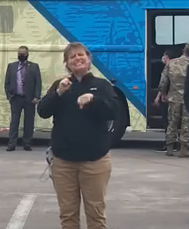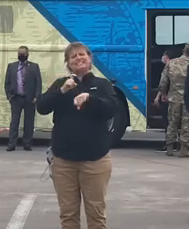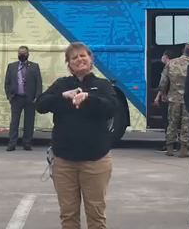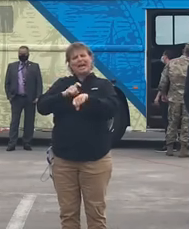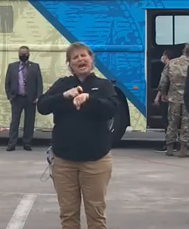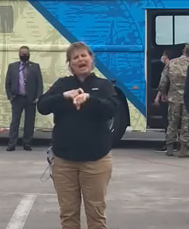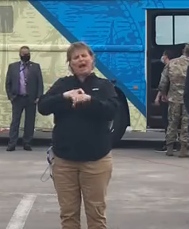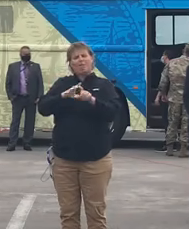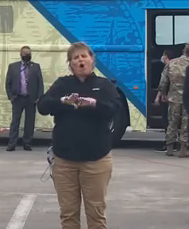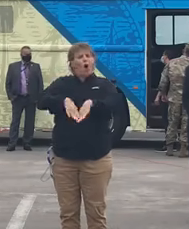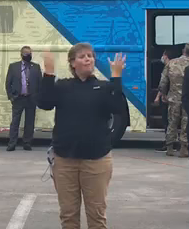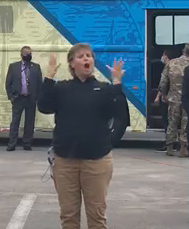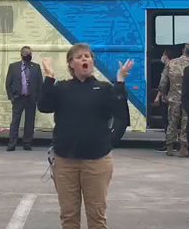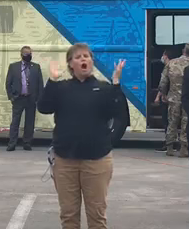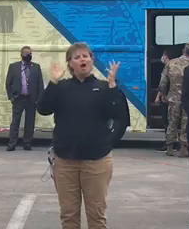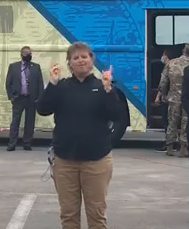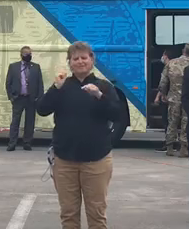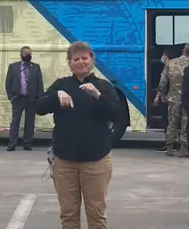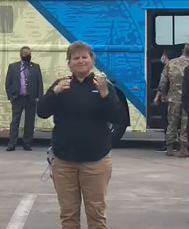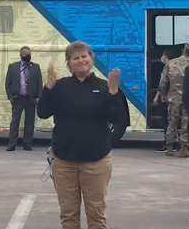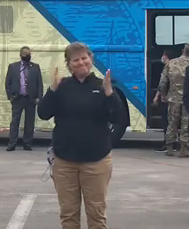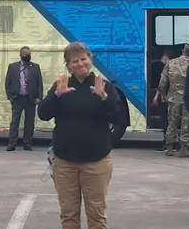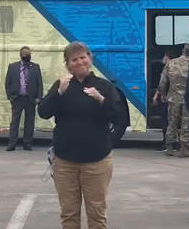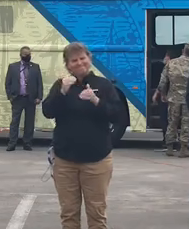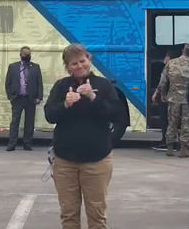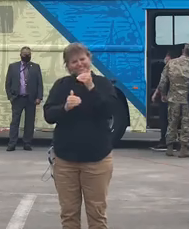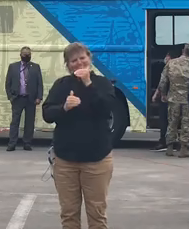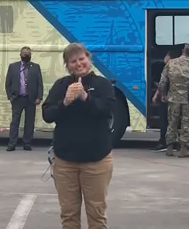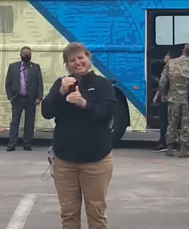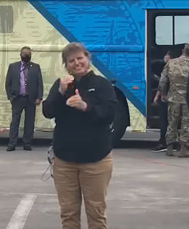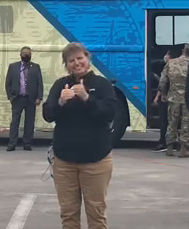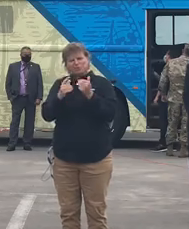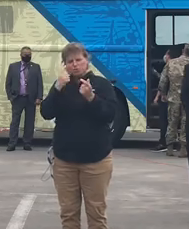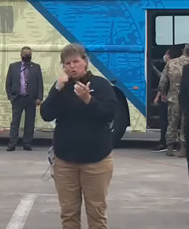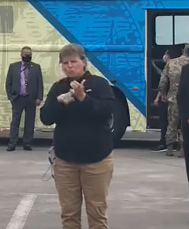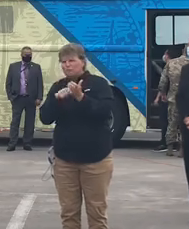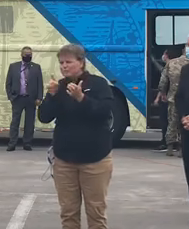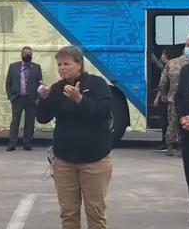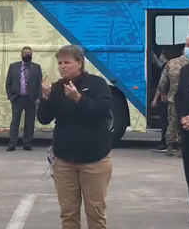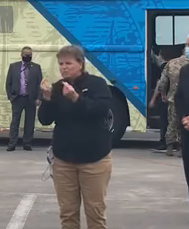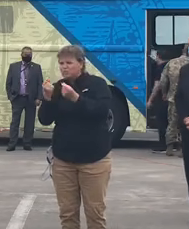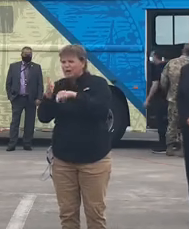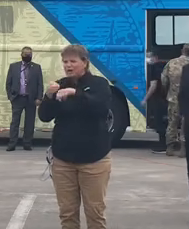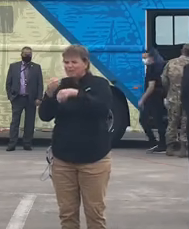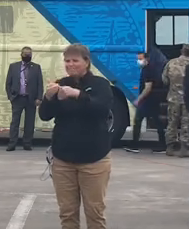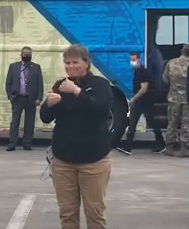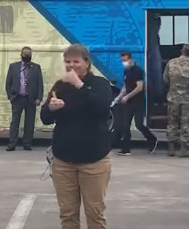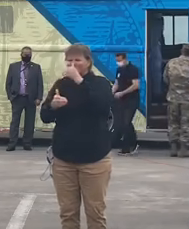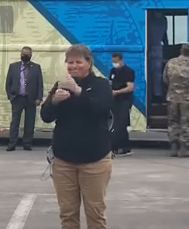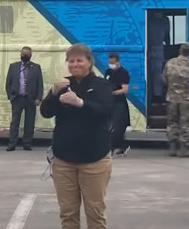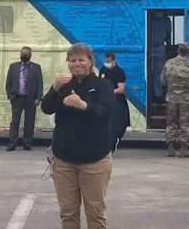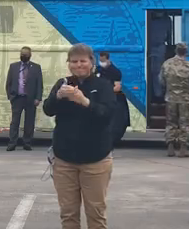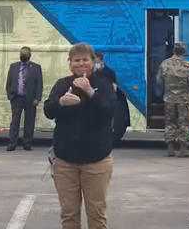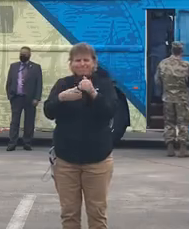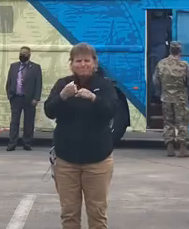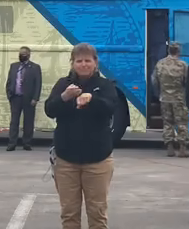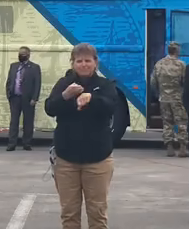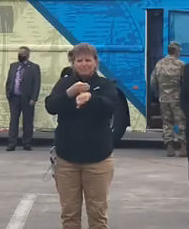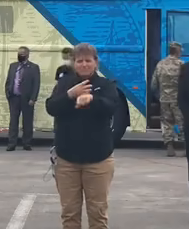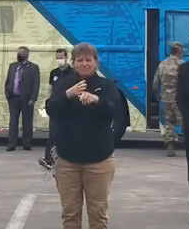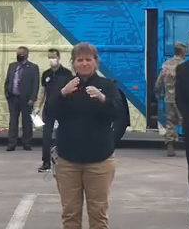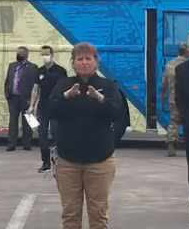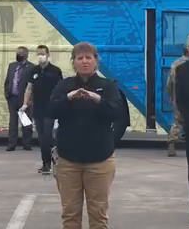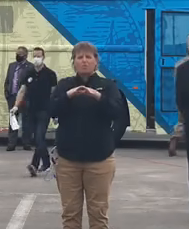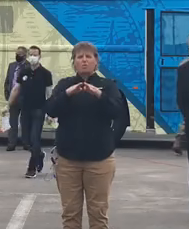I do believe that for Florida to be successful, we need our southern Florida communities to be successful. I mean, Miami's an